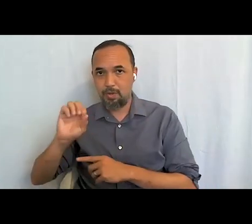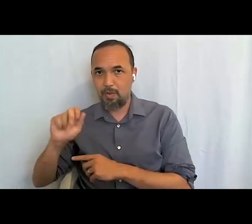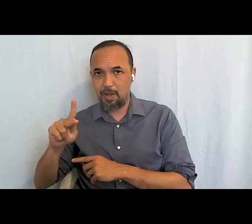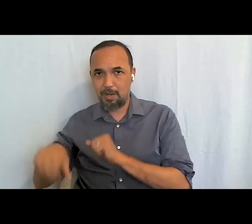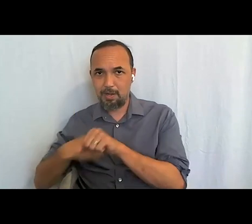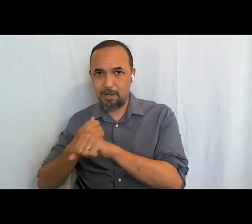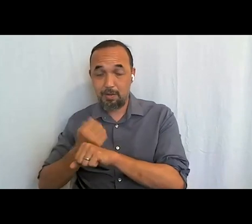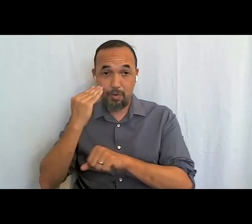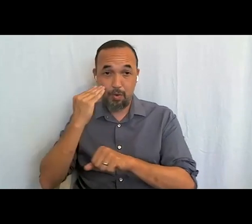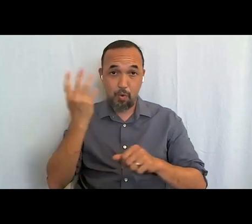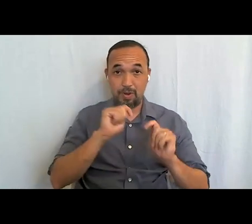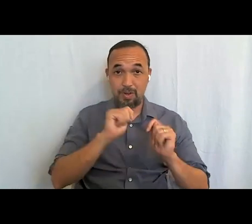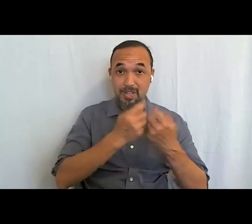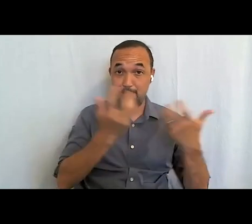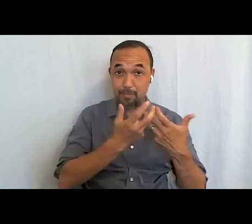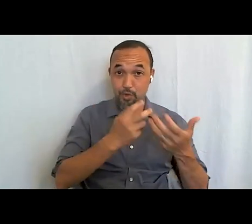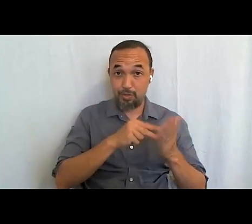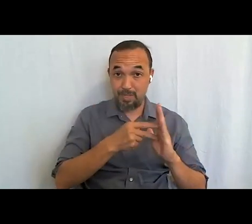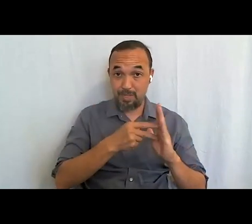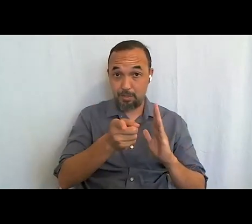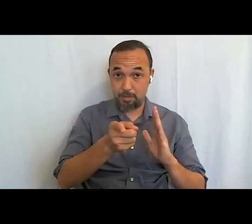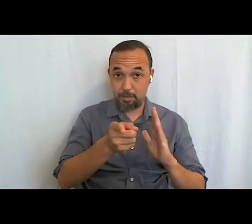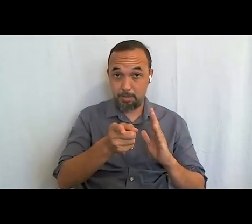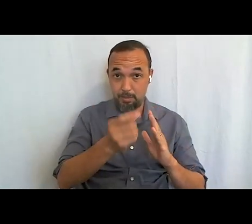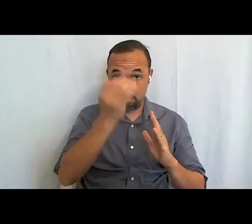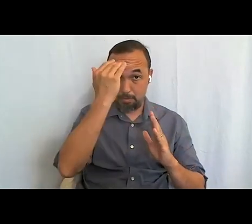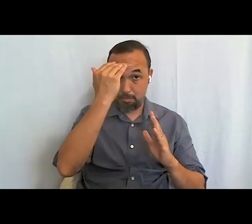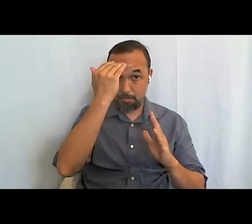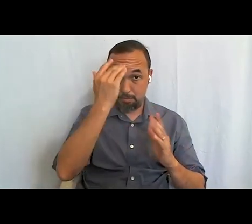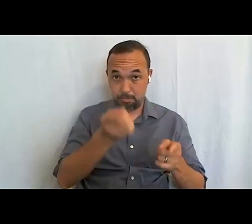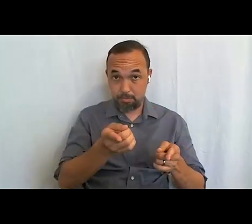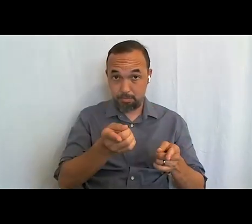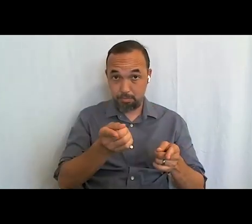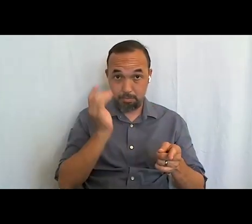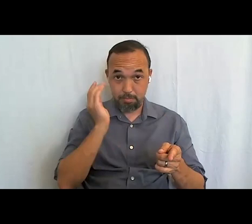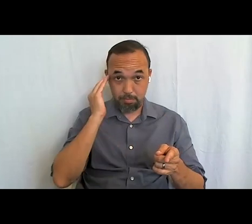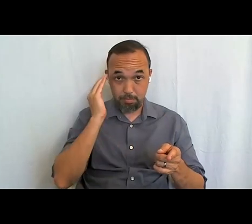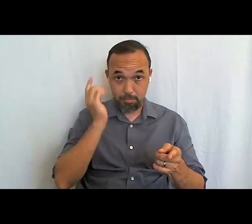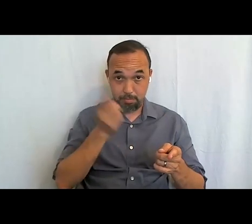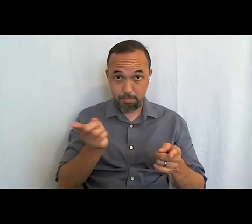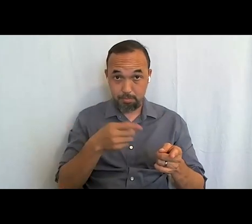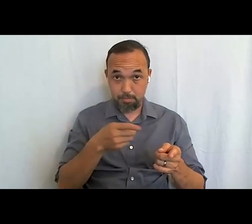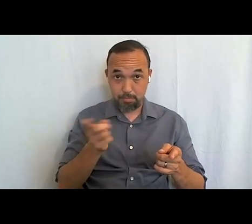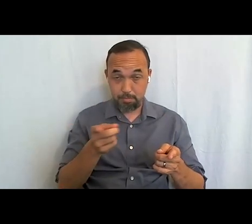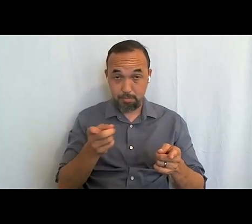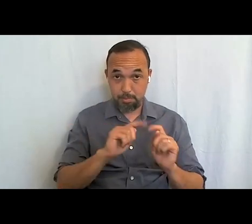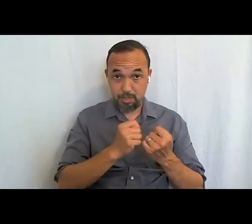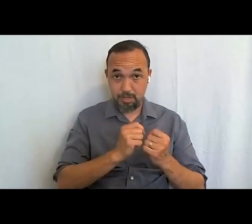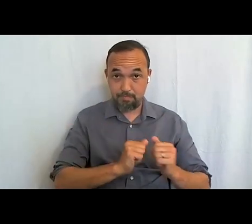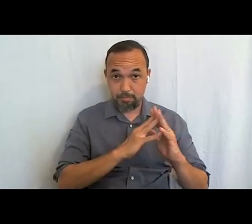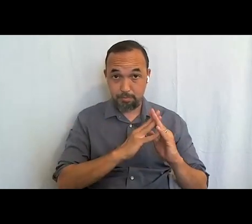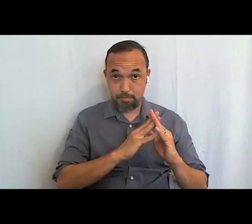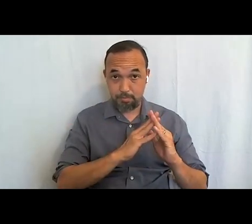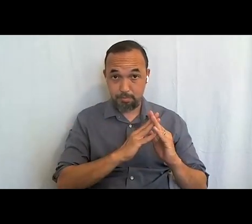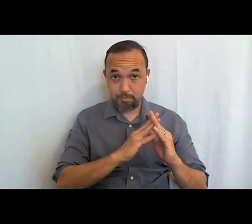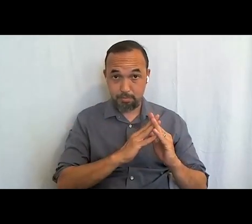is? Does anybody know what that is? Team formation. All